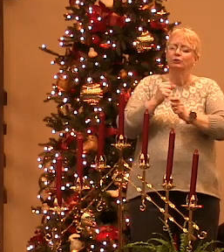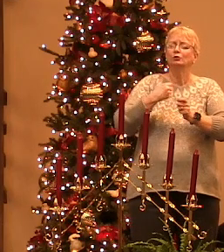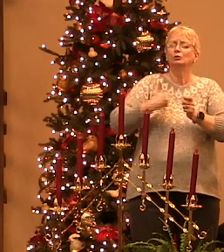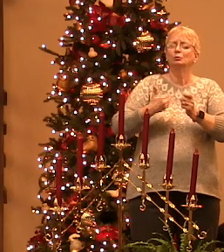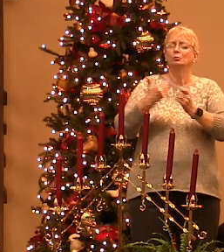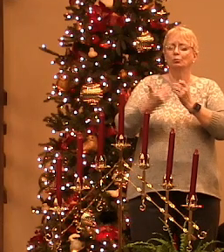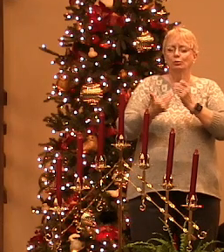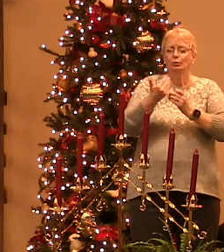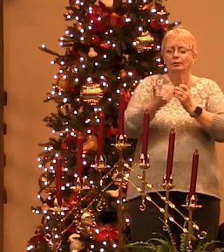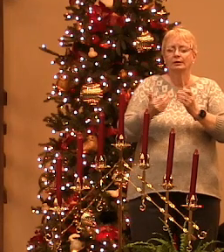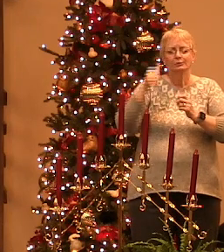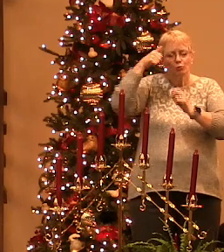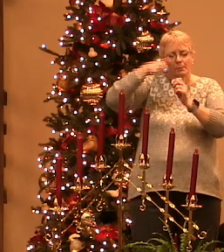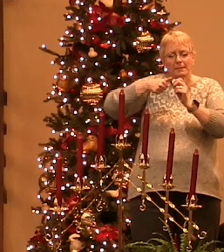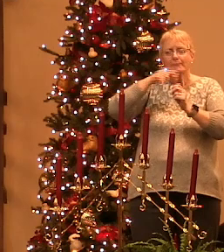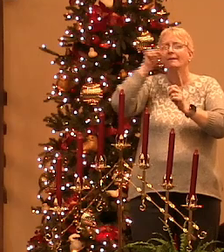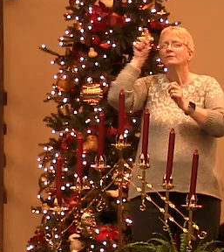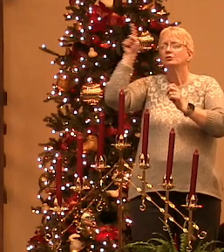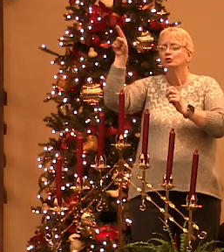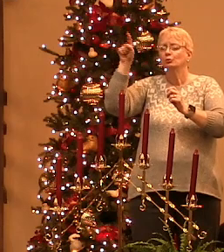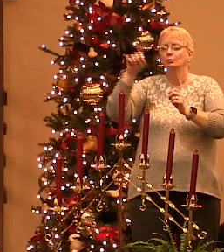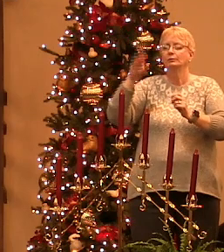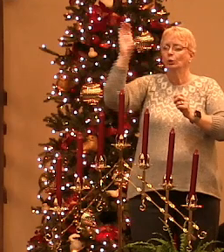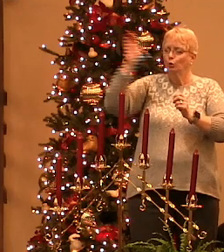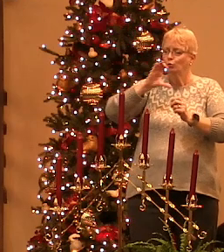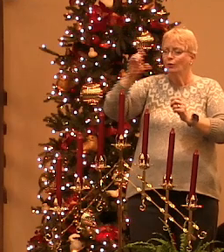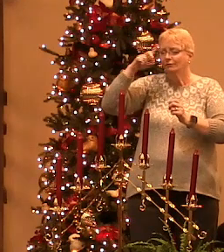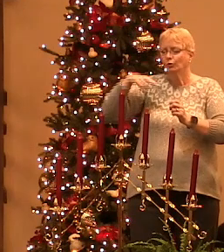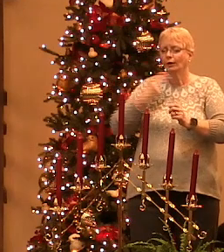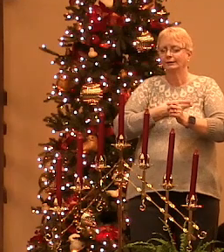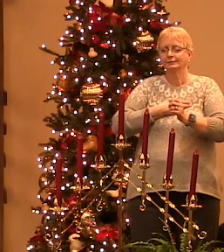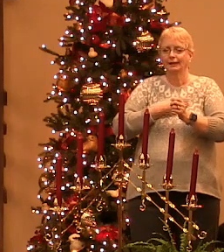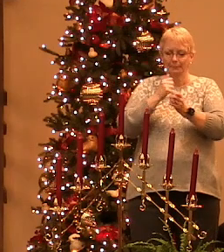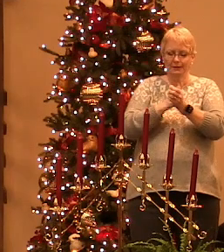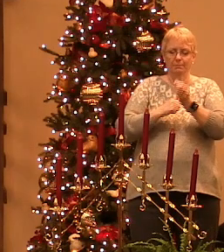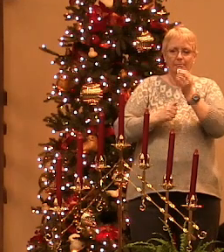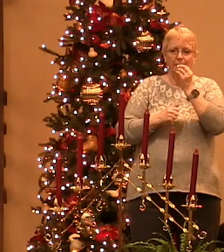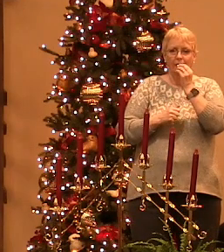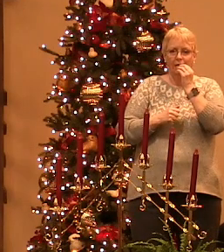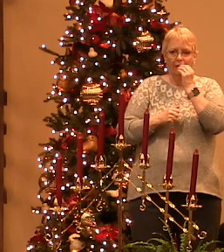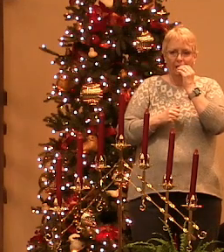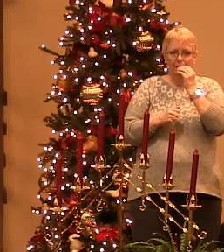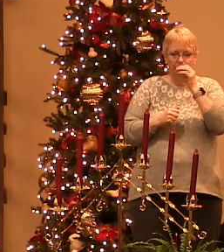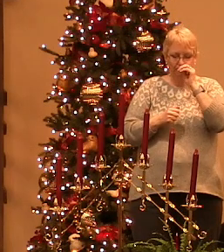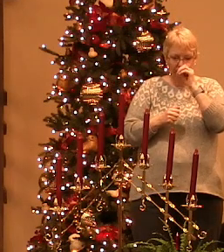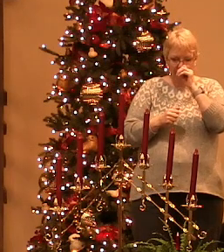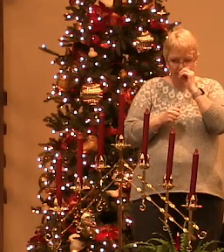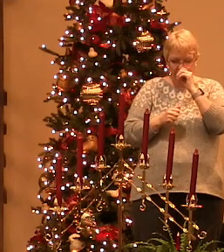together. We remember how you went to the cross for us. In Jesus' name, amen. Let's take this together.